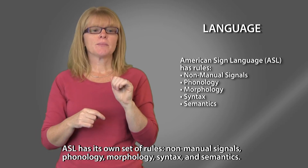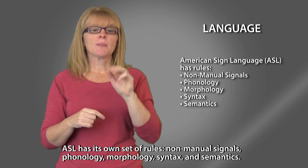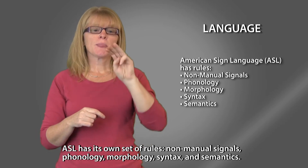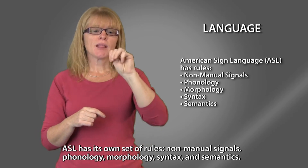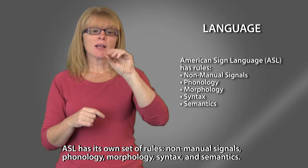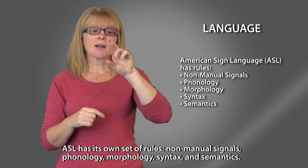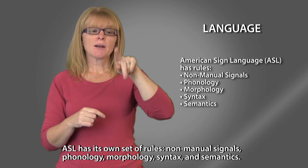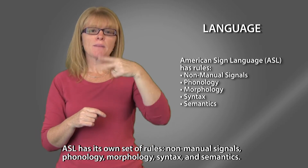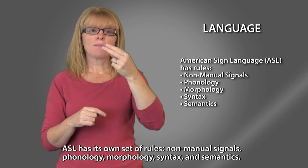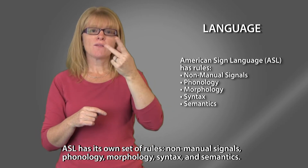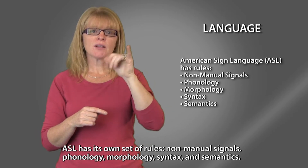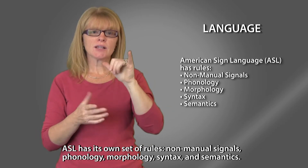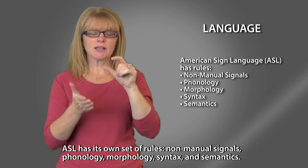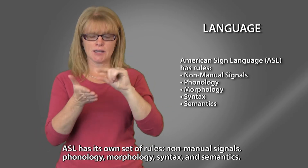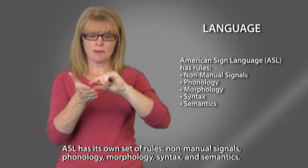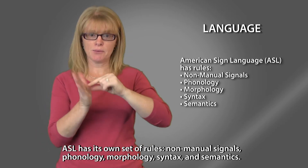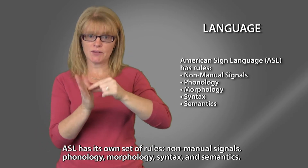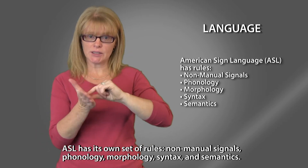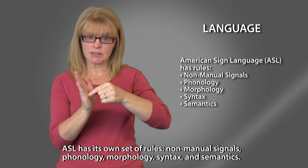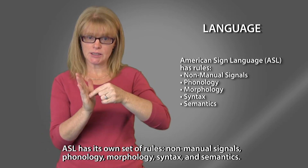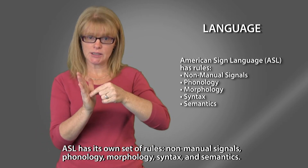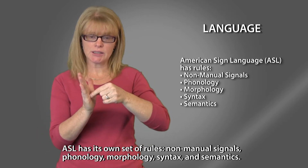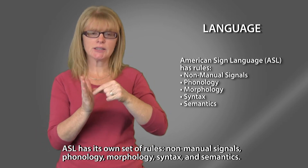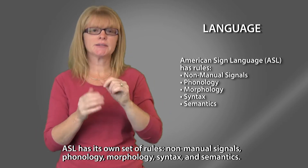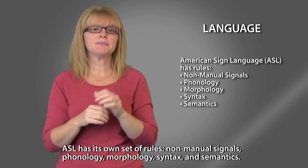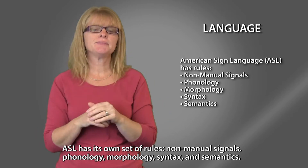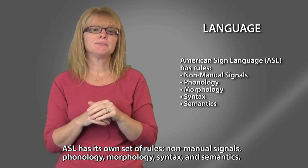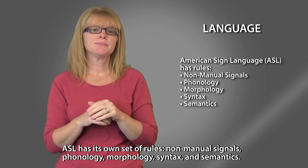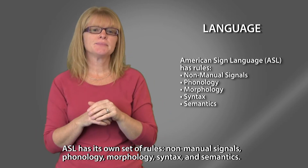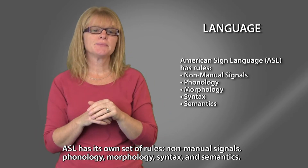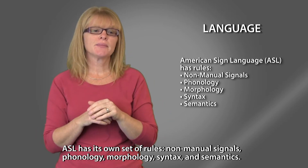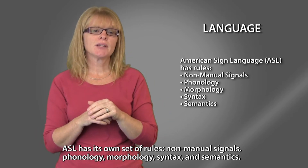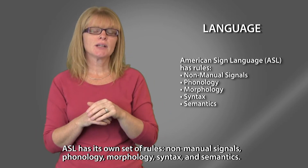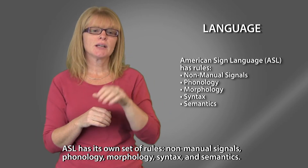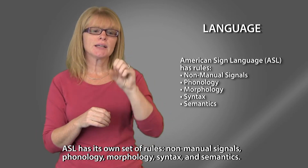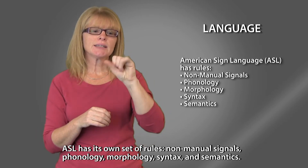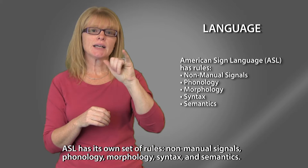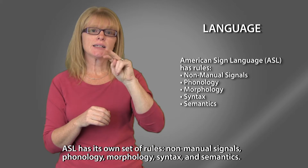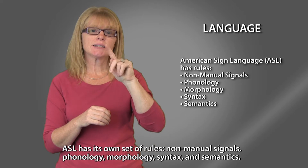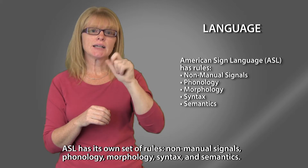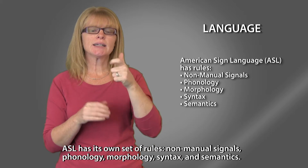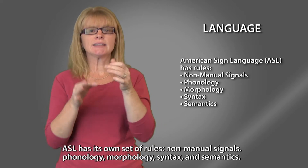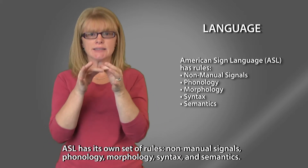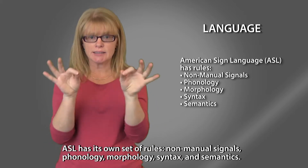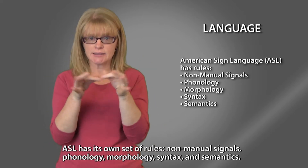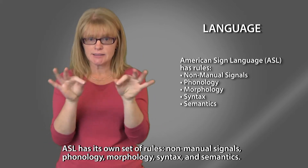morphology, syntax,